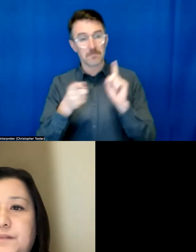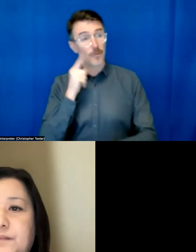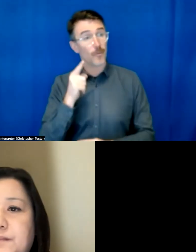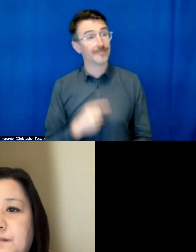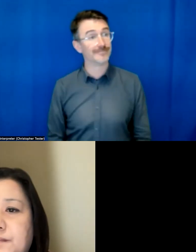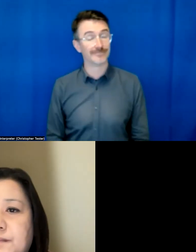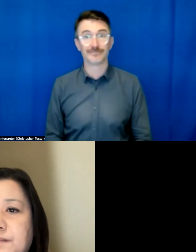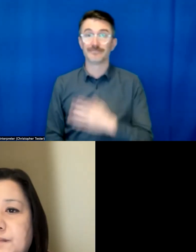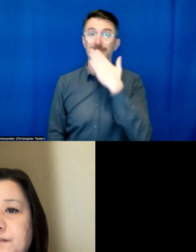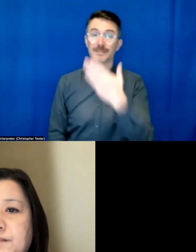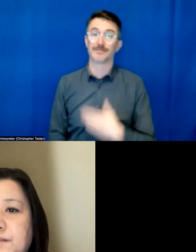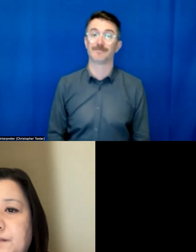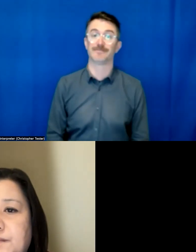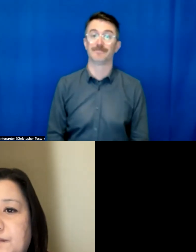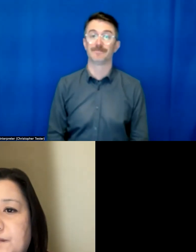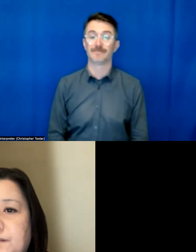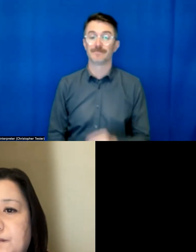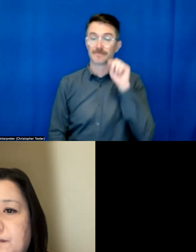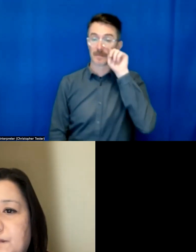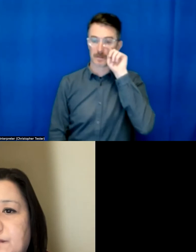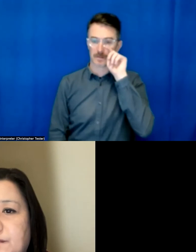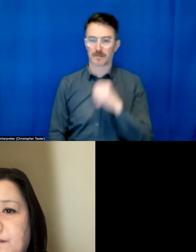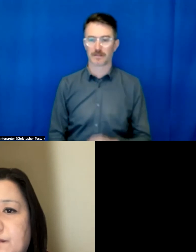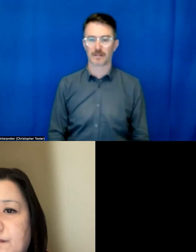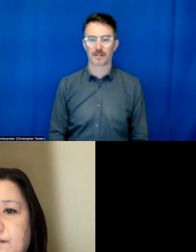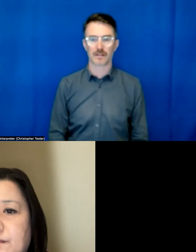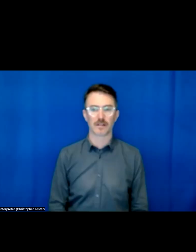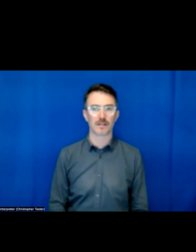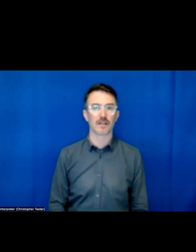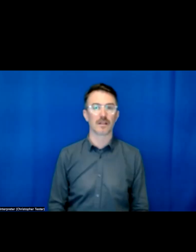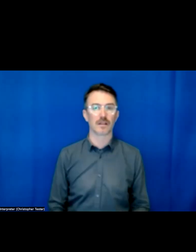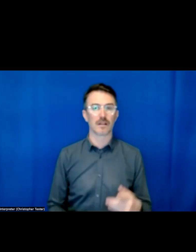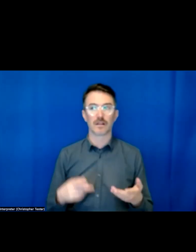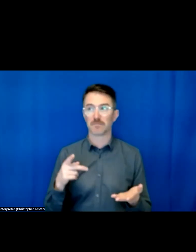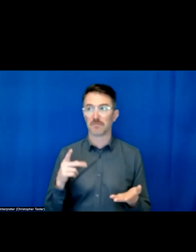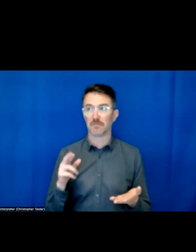Thank you, Pratima. The next questions.